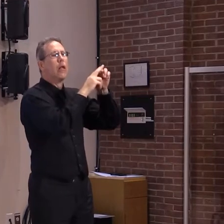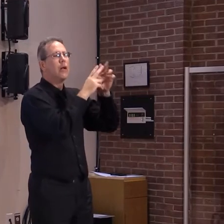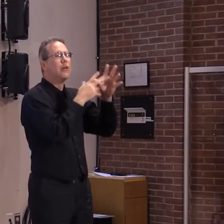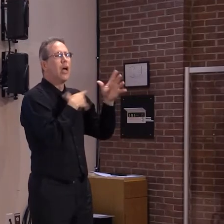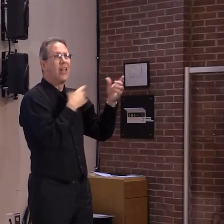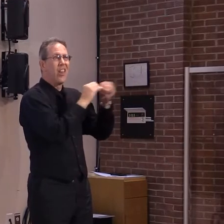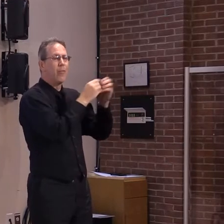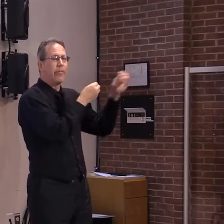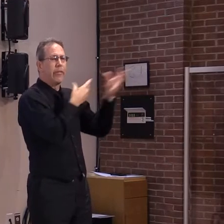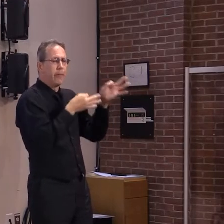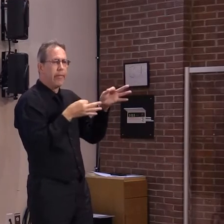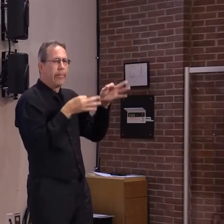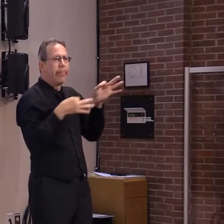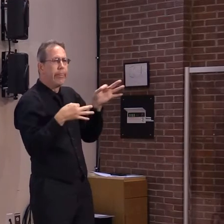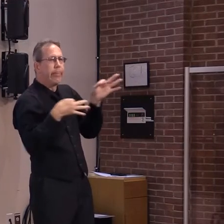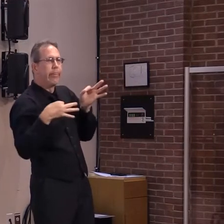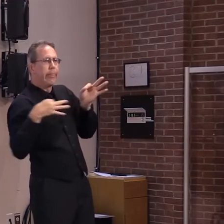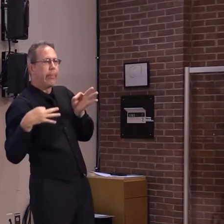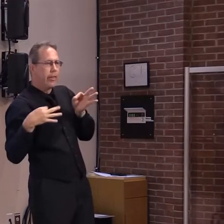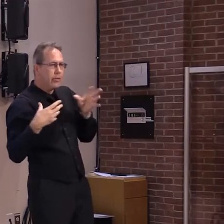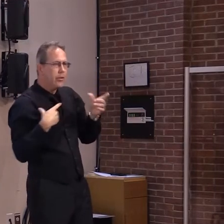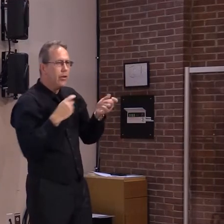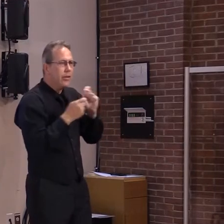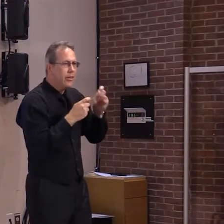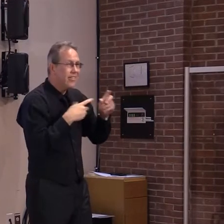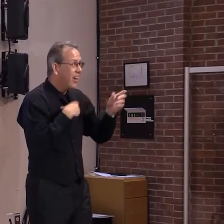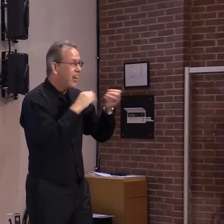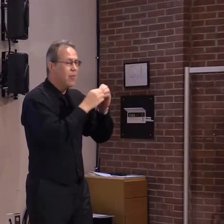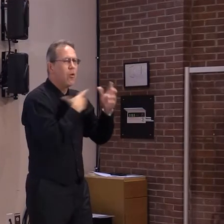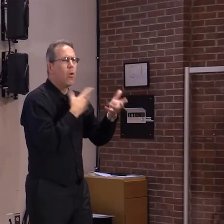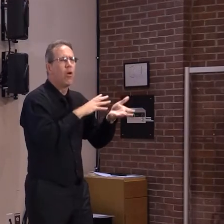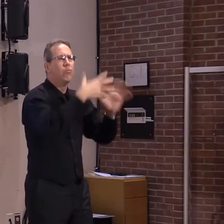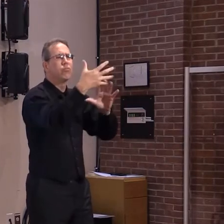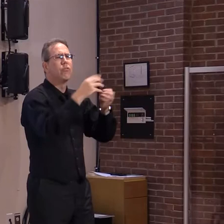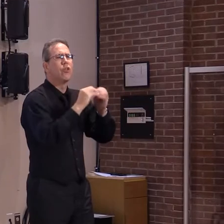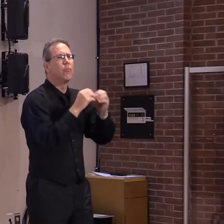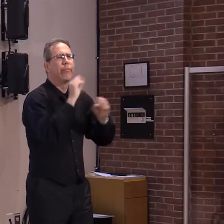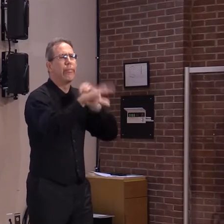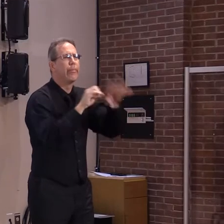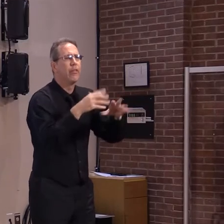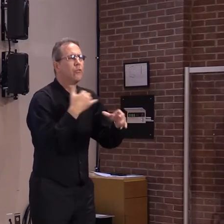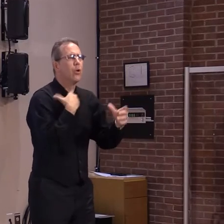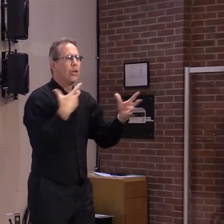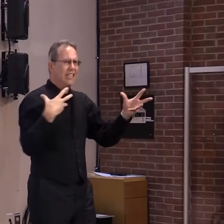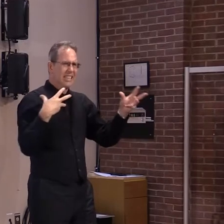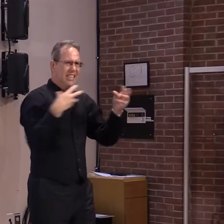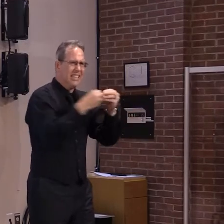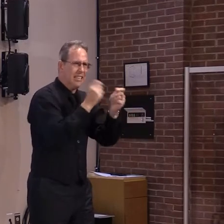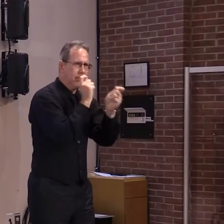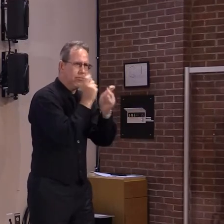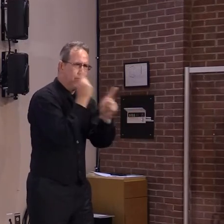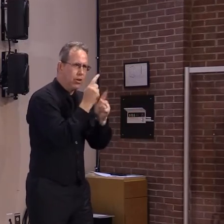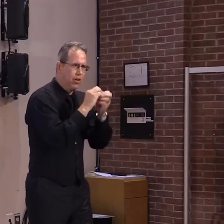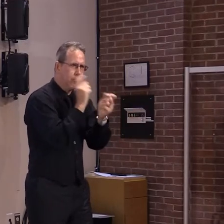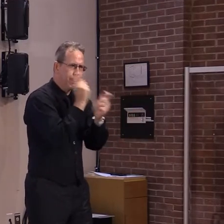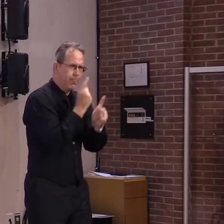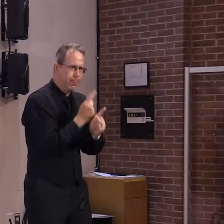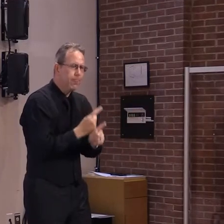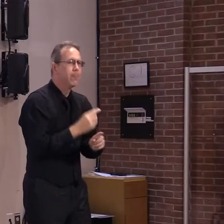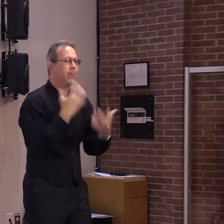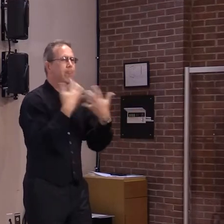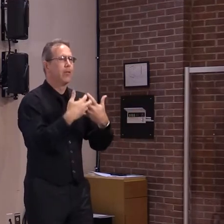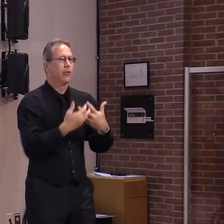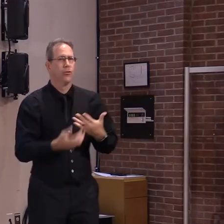have worked our way out of that completely. But you can see that the seven-day average has shown some signs of improvement. Now, as the